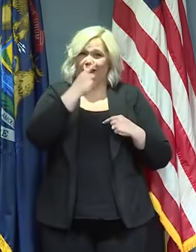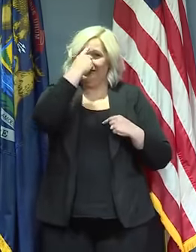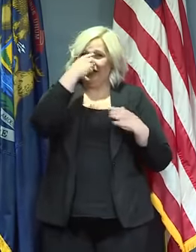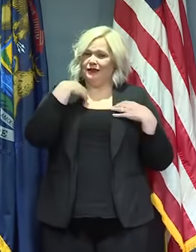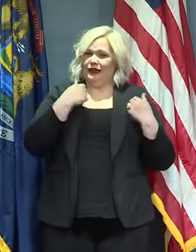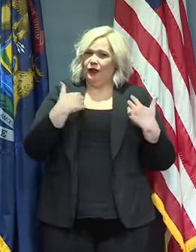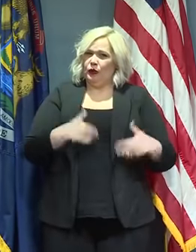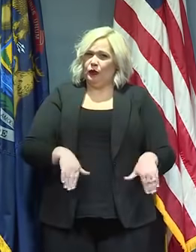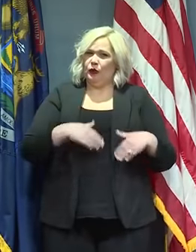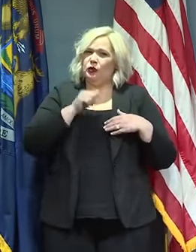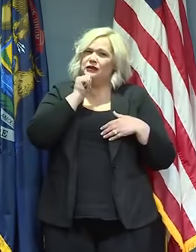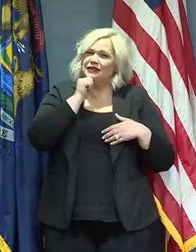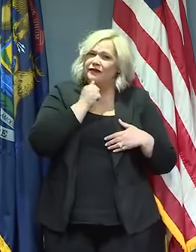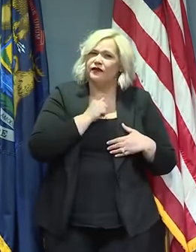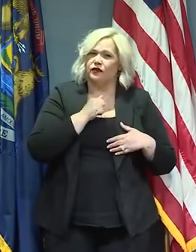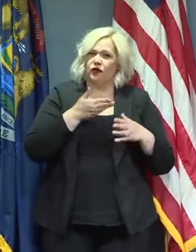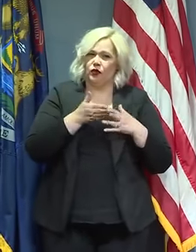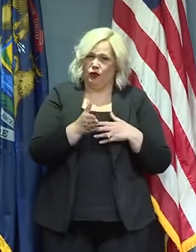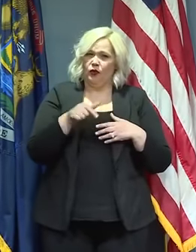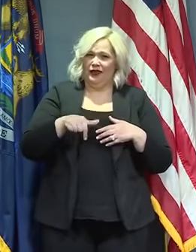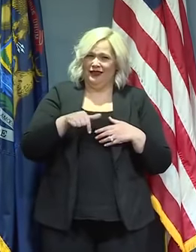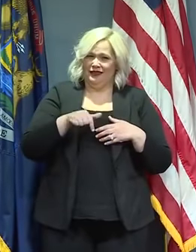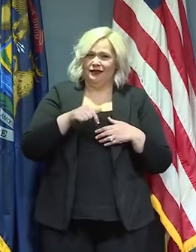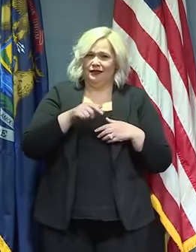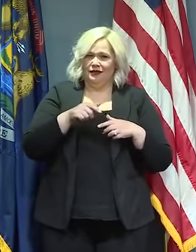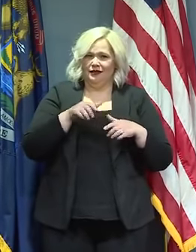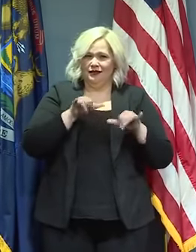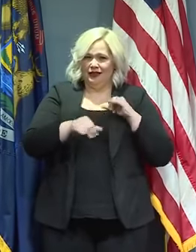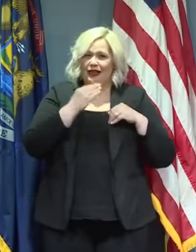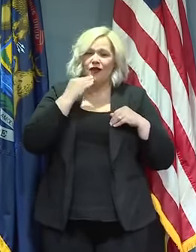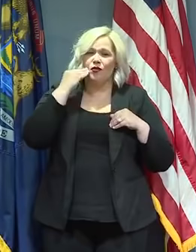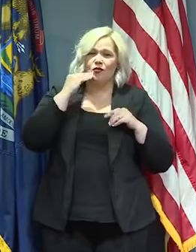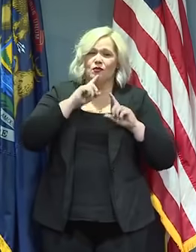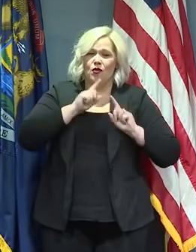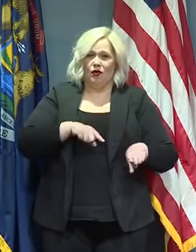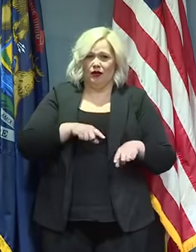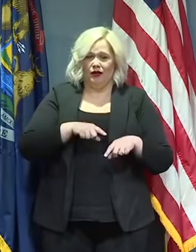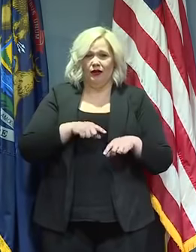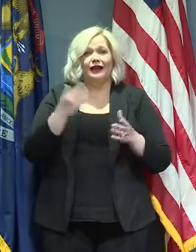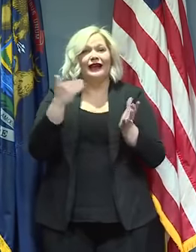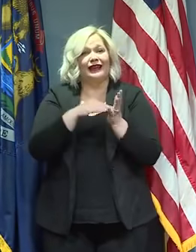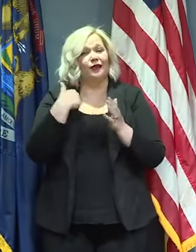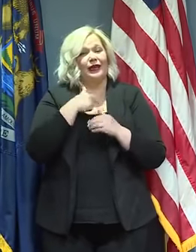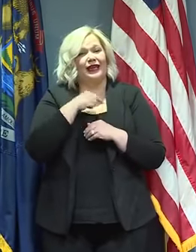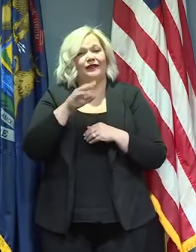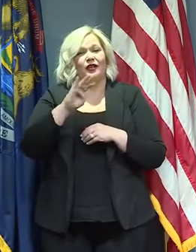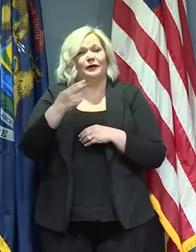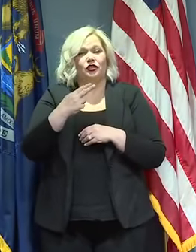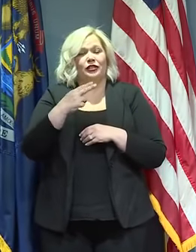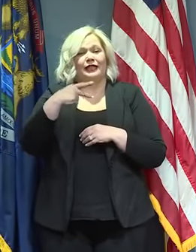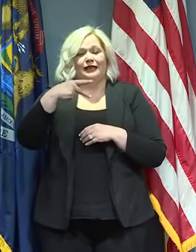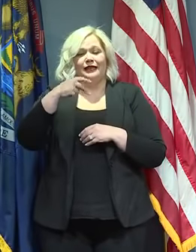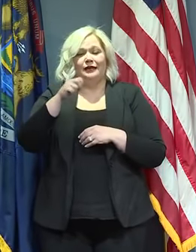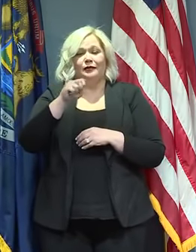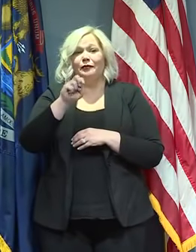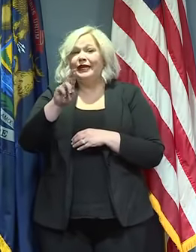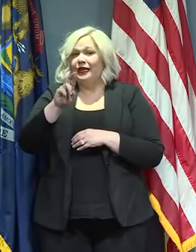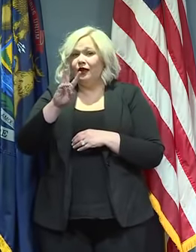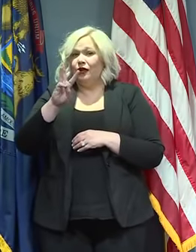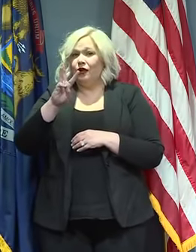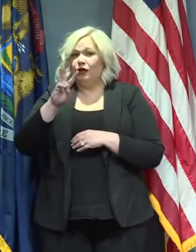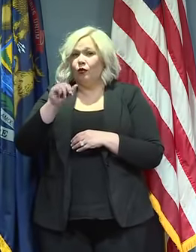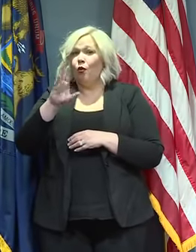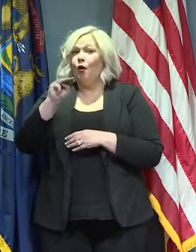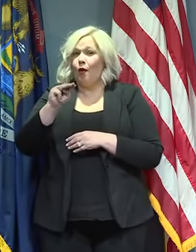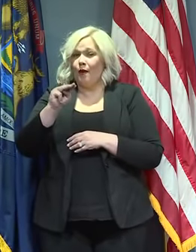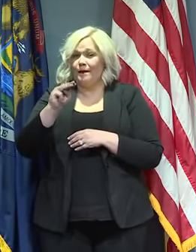And so we want everyone to know that there are resources available to you. This includes the new Michigan Peer Warm Line that we announced a couple of